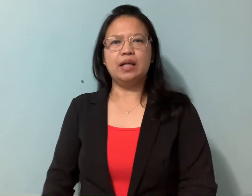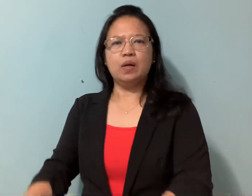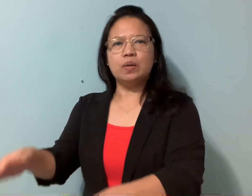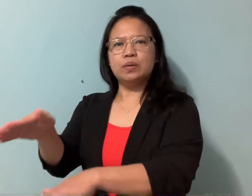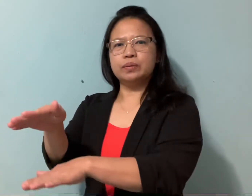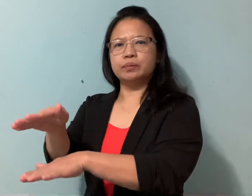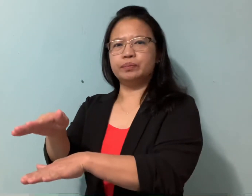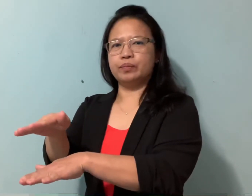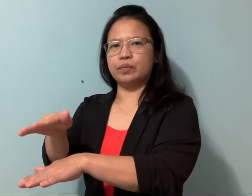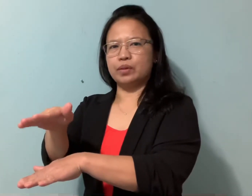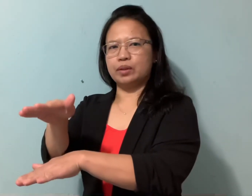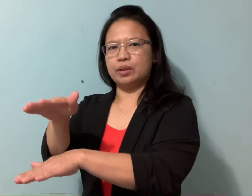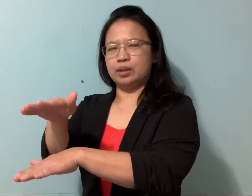Slow.